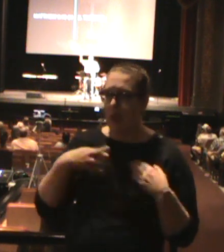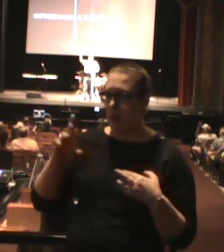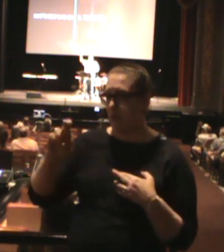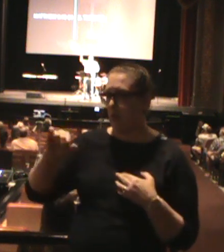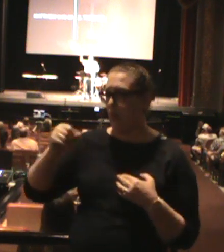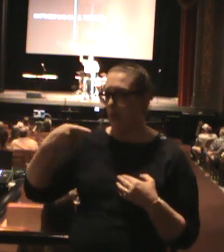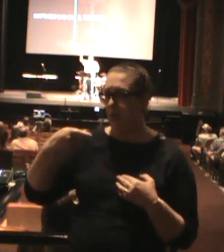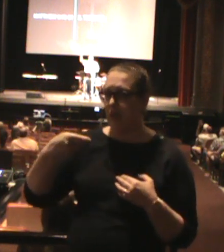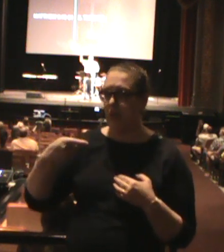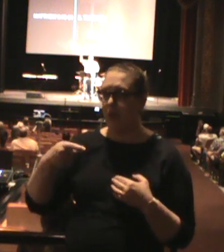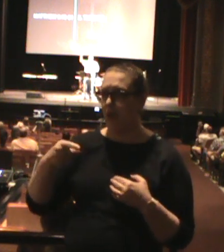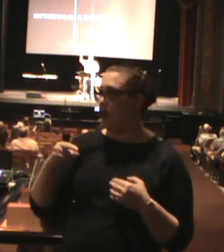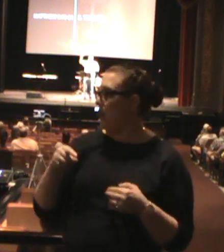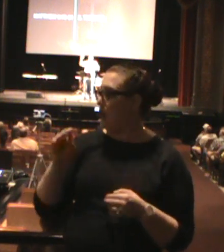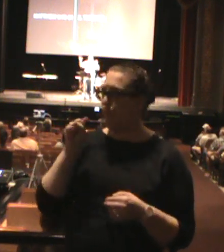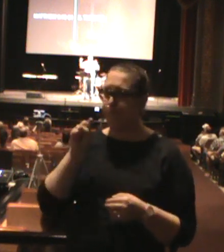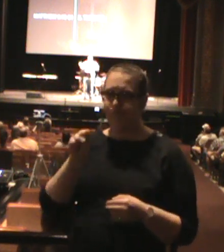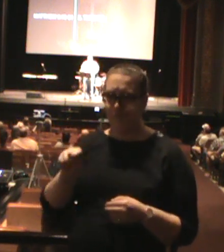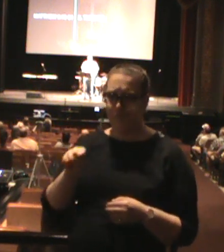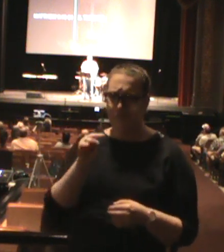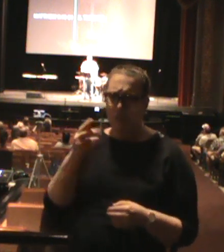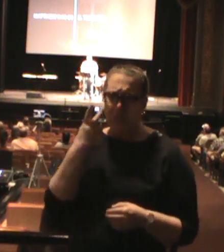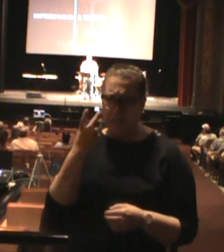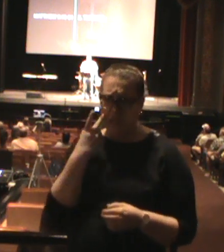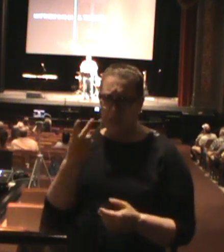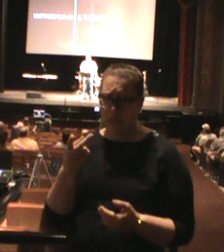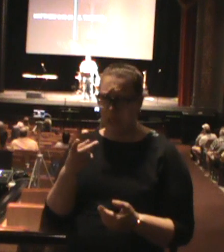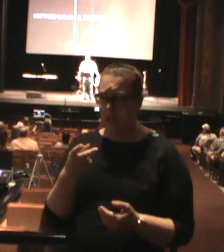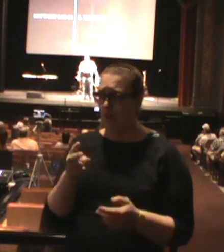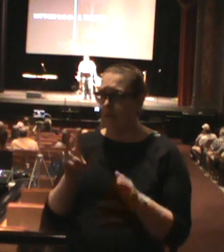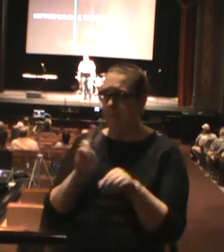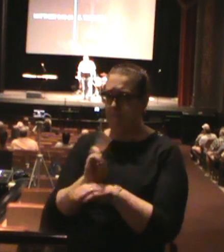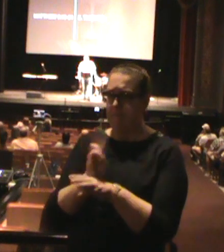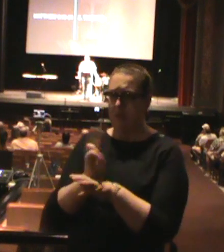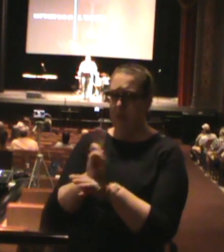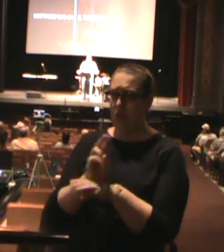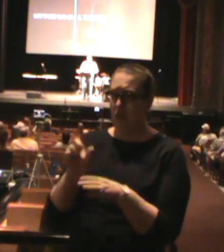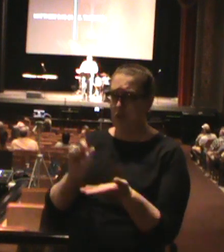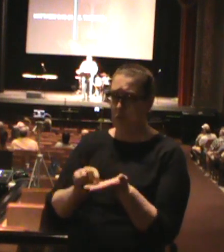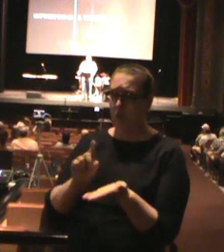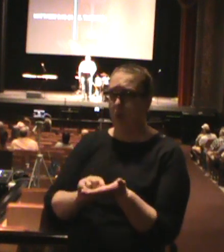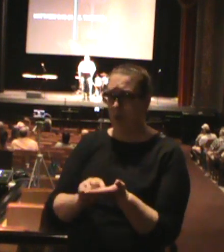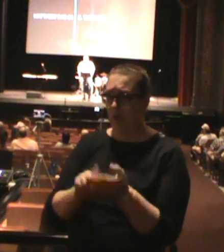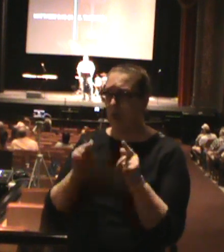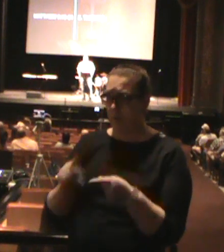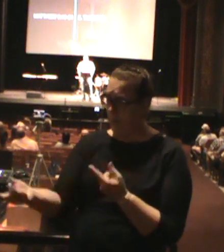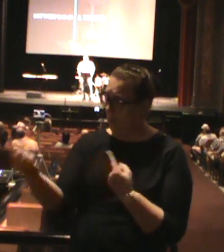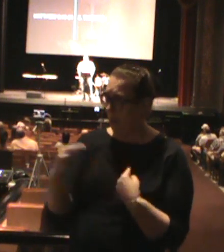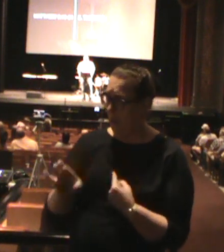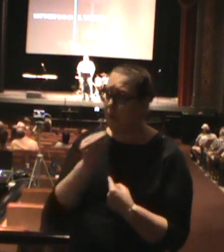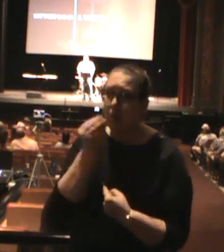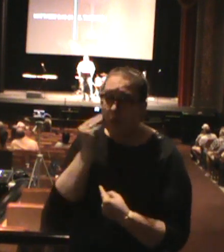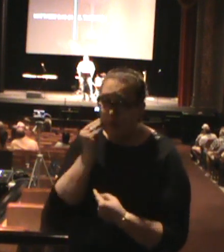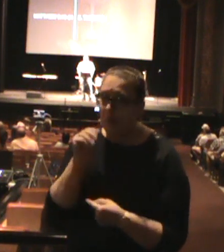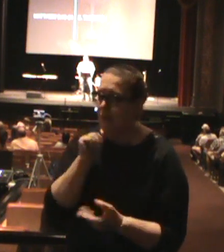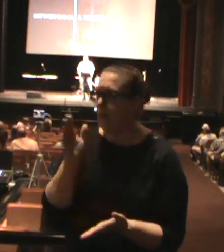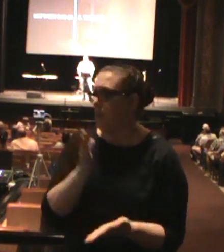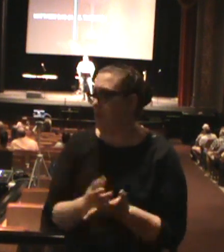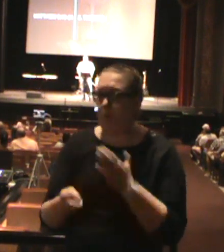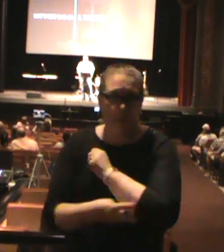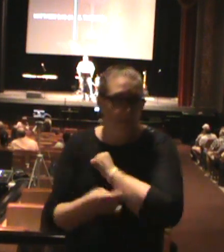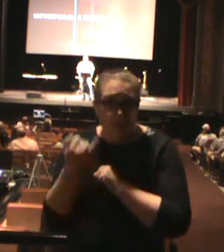doorbell or equivalent today, right? You can see what's coming in. Now, that doesn't help stop a thief if you're on vacation 300 miles away, does